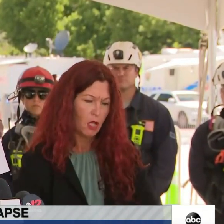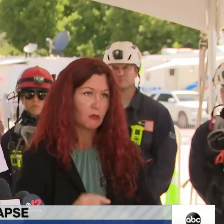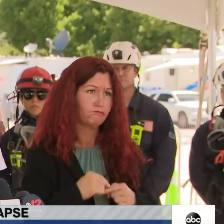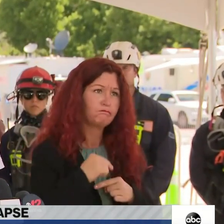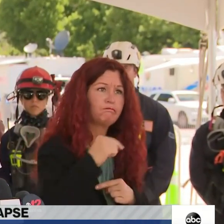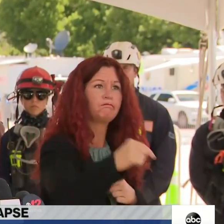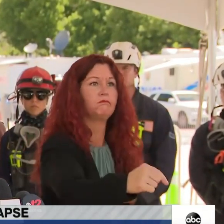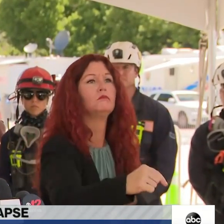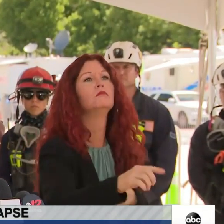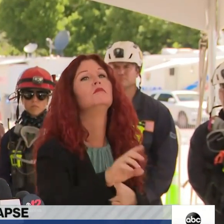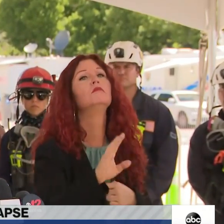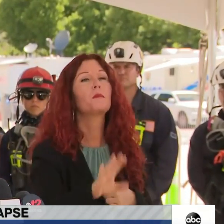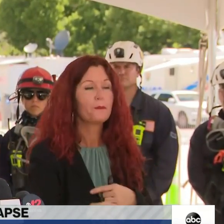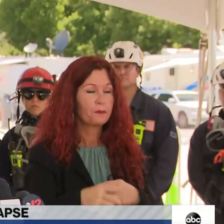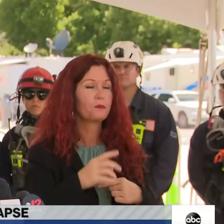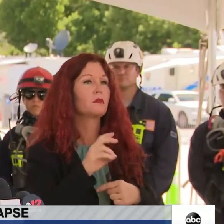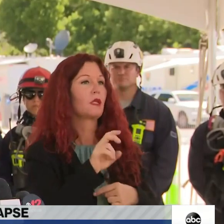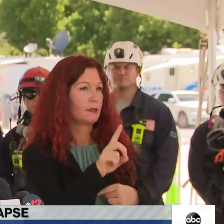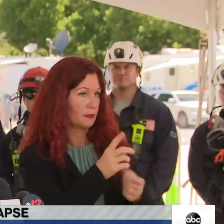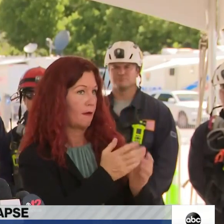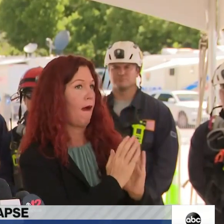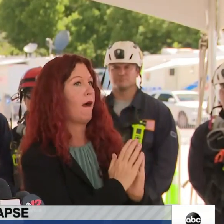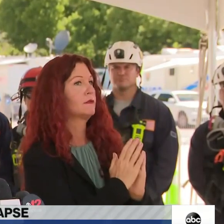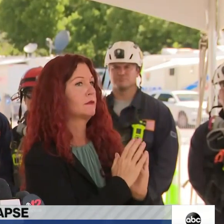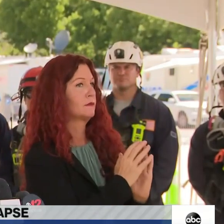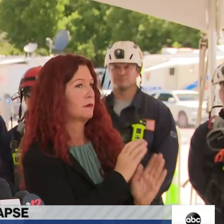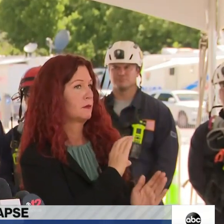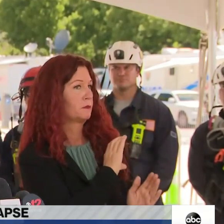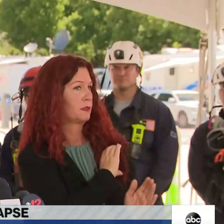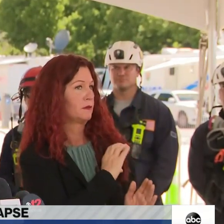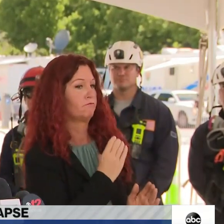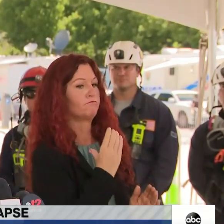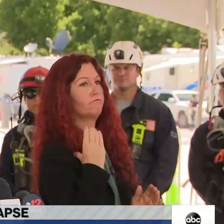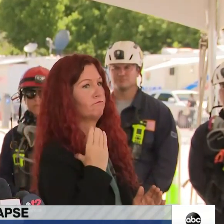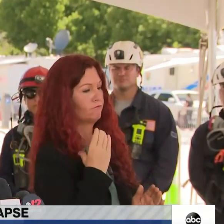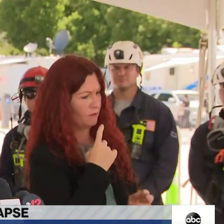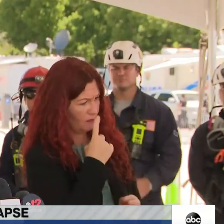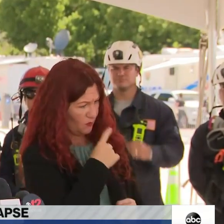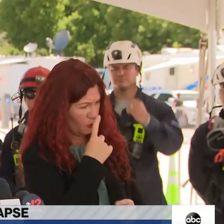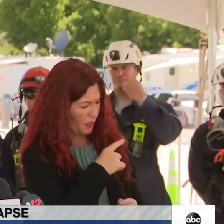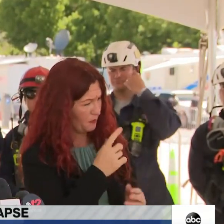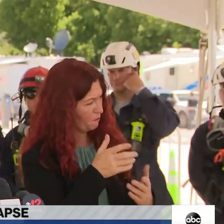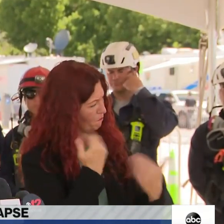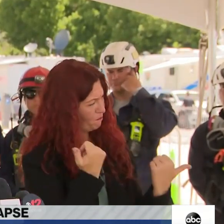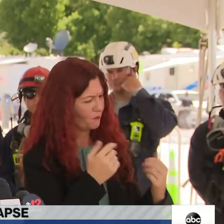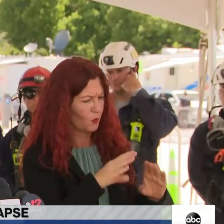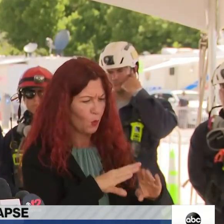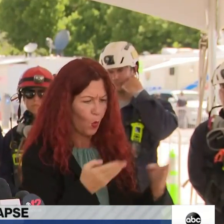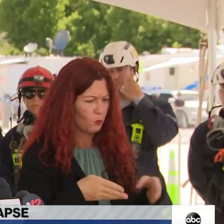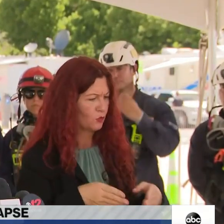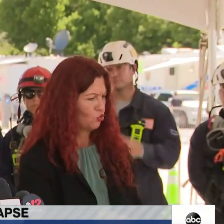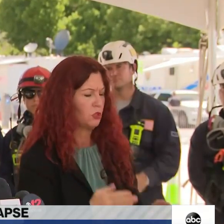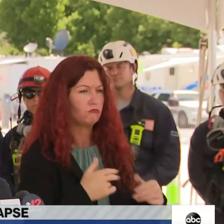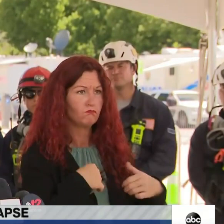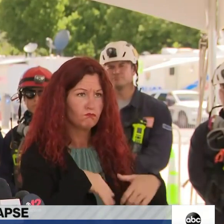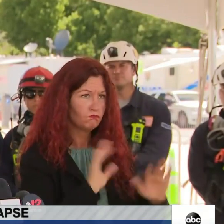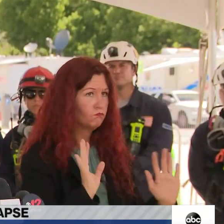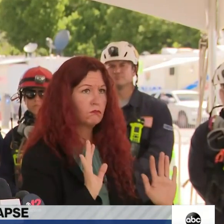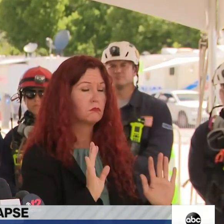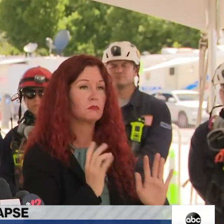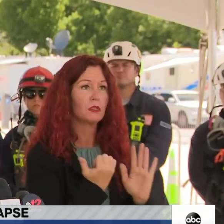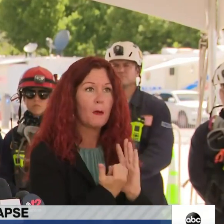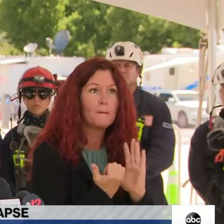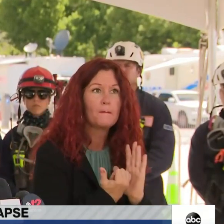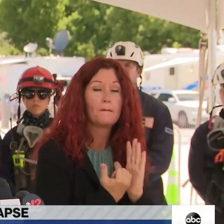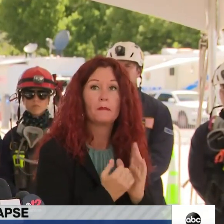consider removing barriers in and out of the town so that our residents could more freely move around and also support some of the